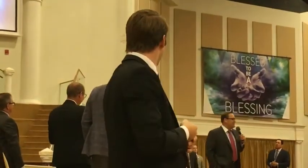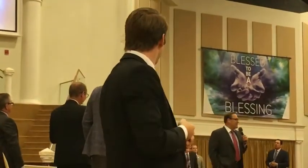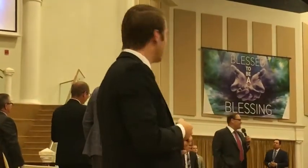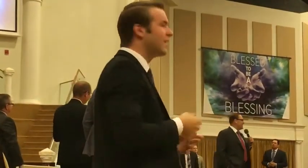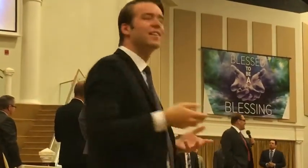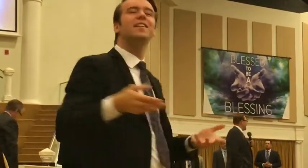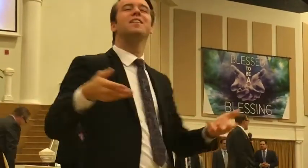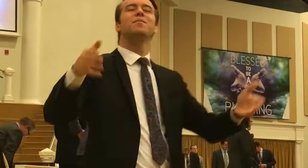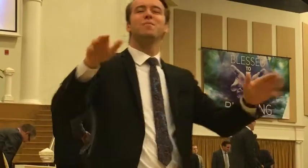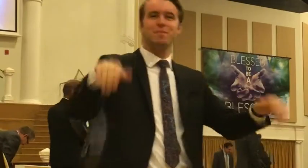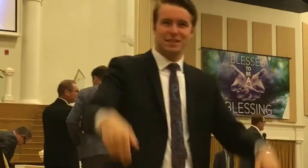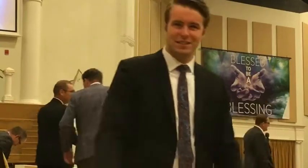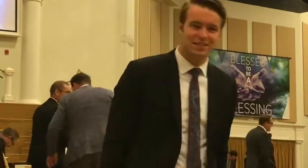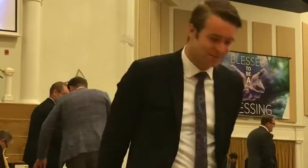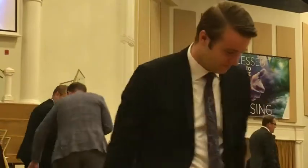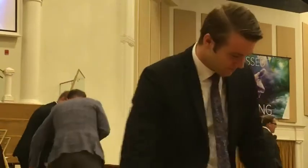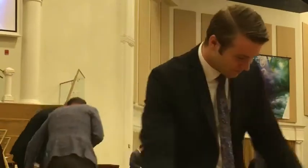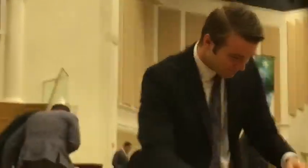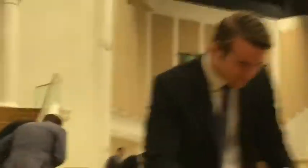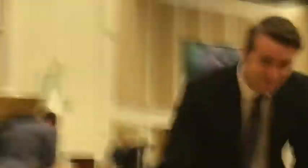You may be seated.